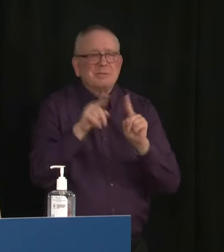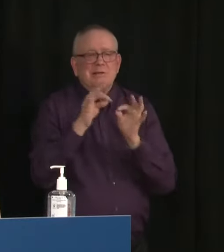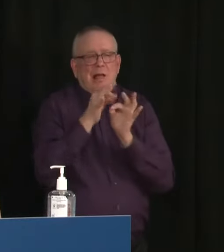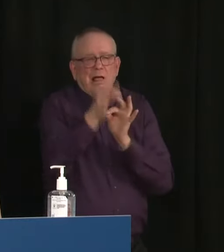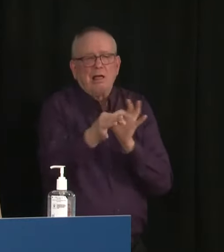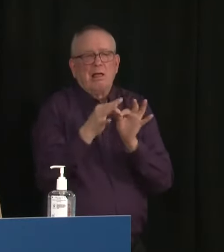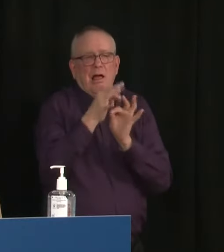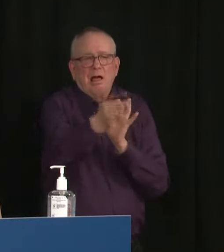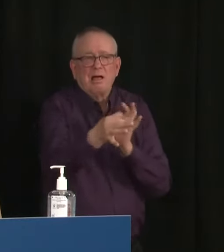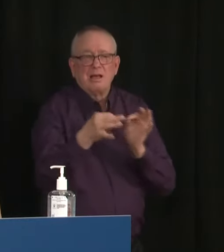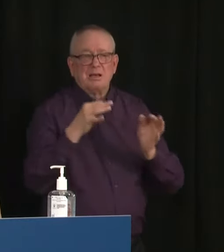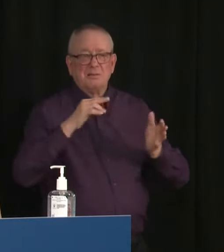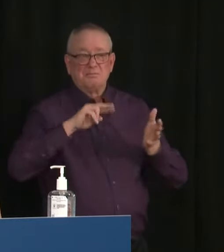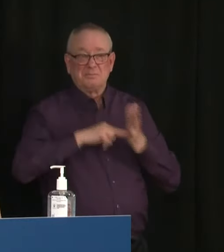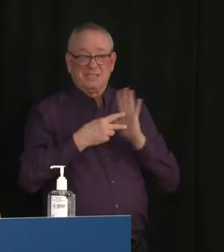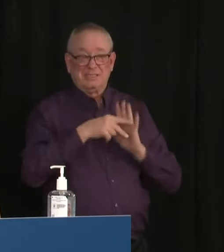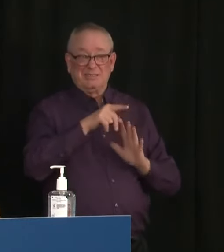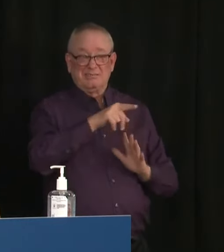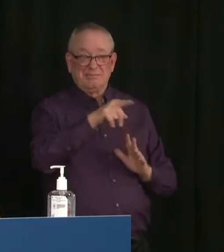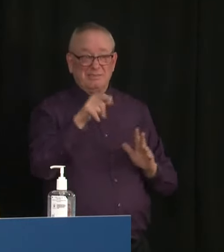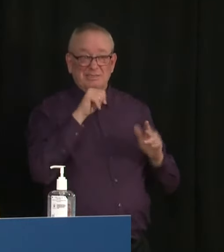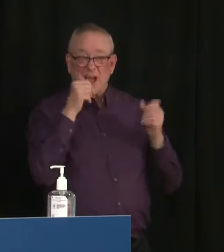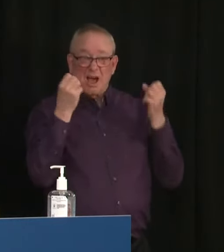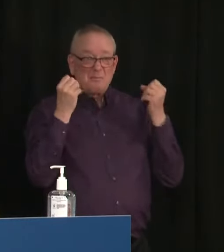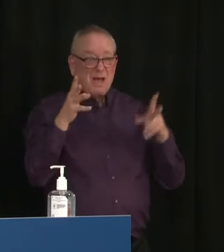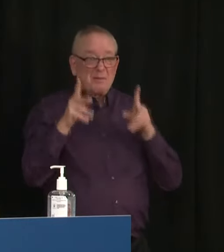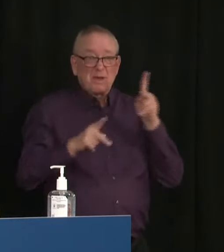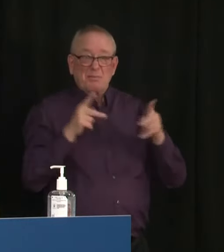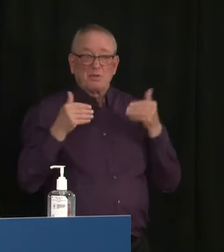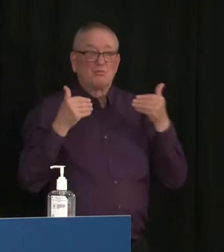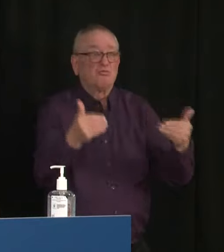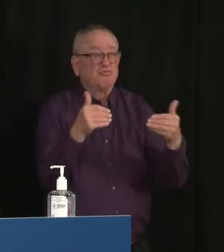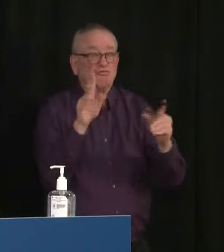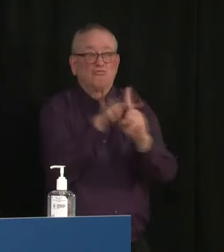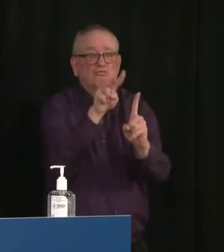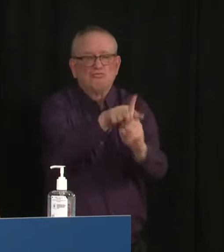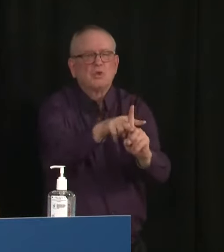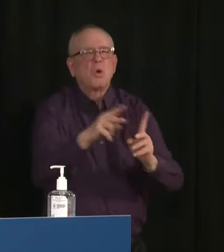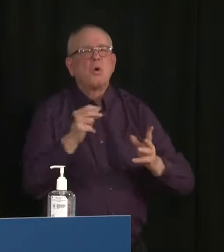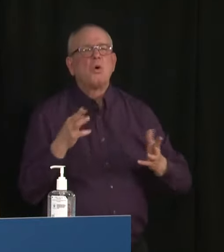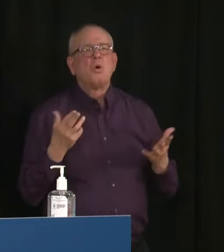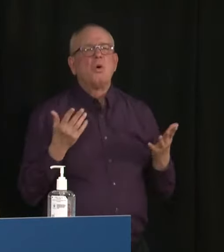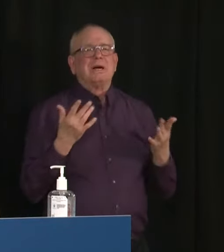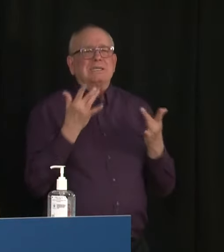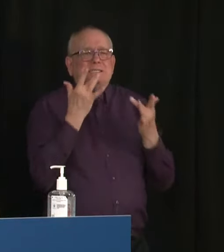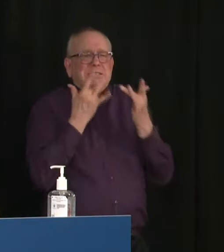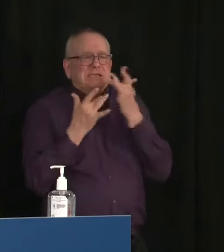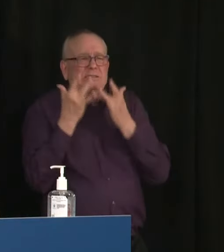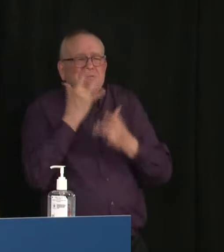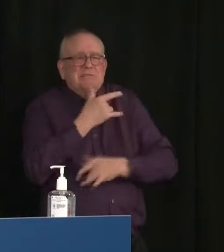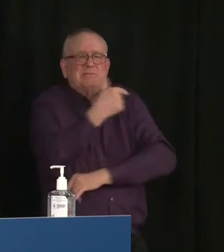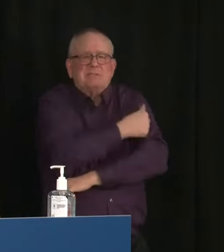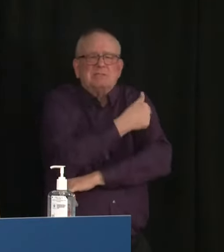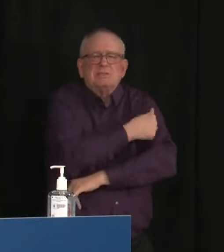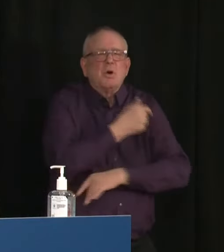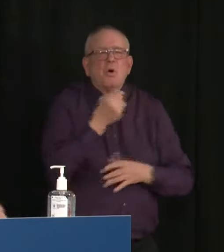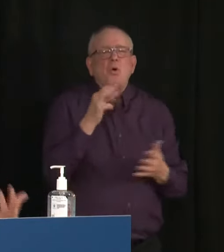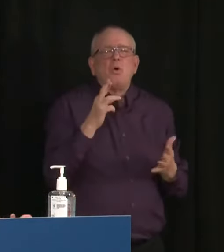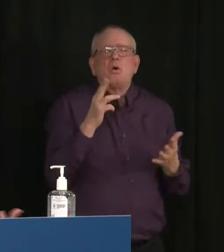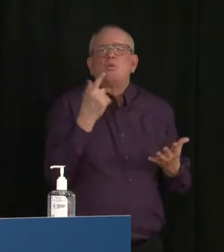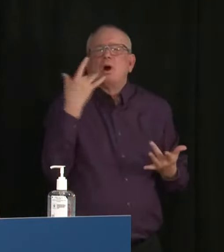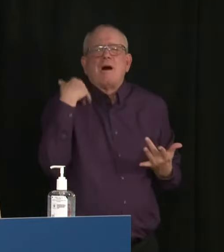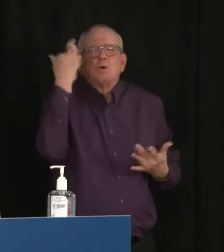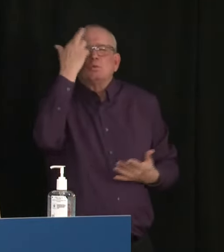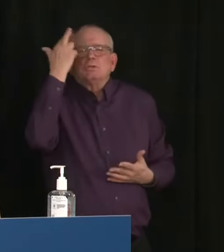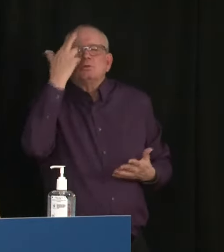province? So there's a combination of options in Fort McMurray, and I know that there is